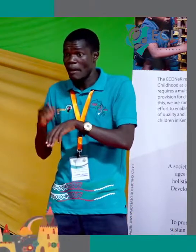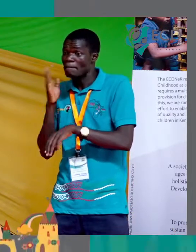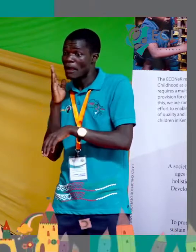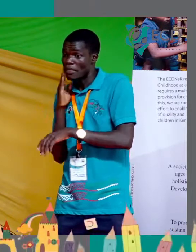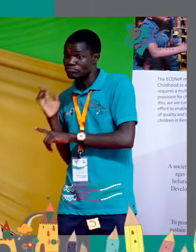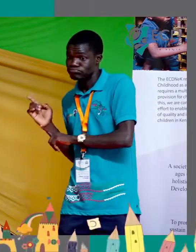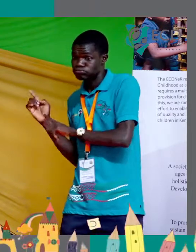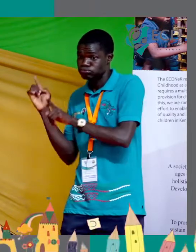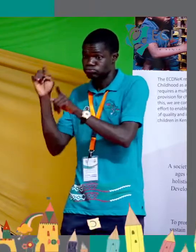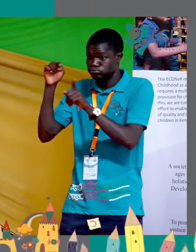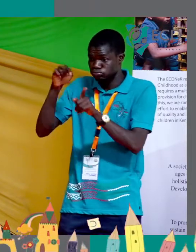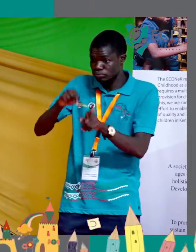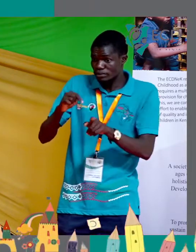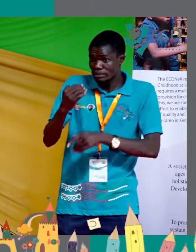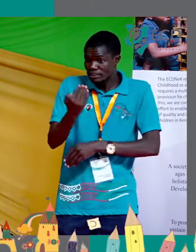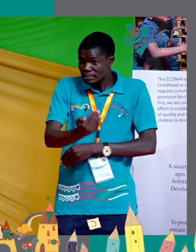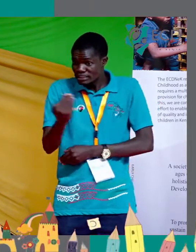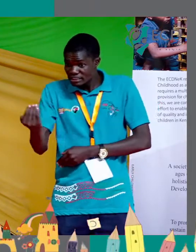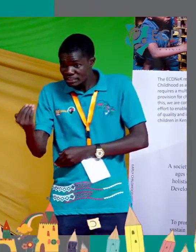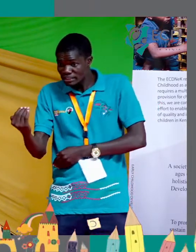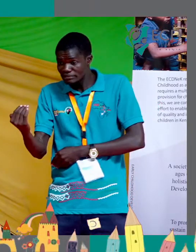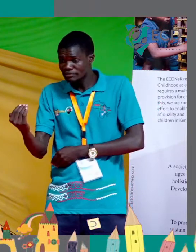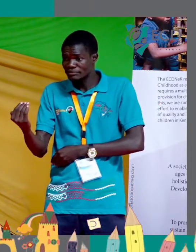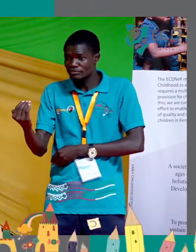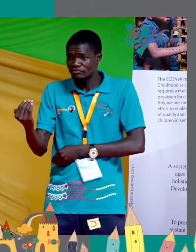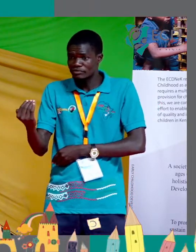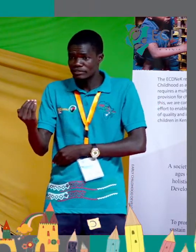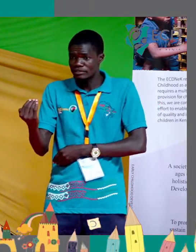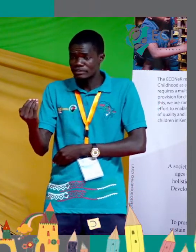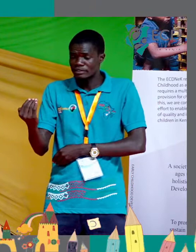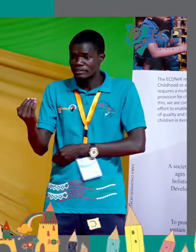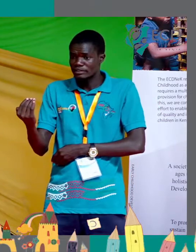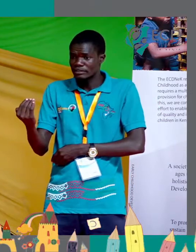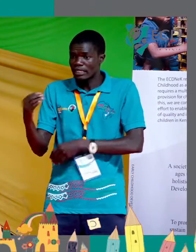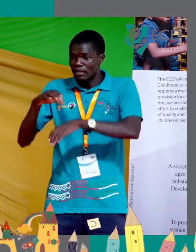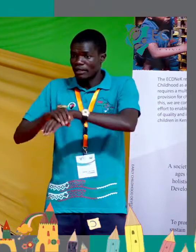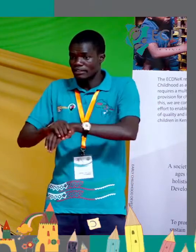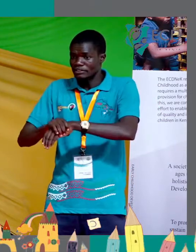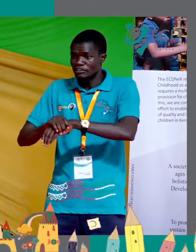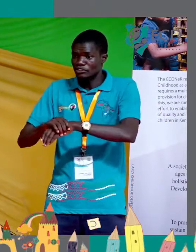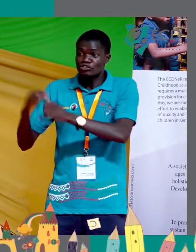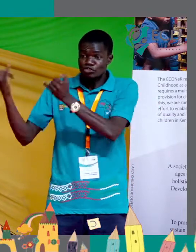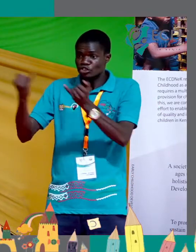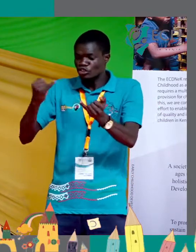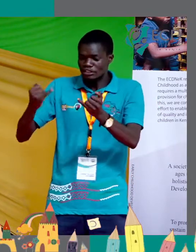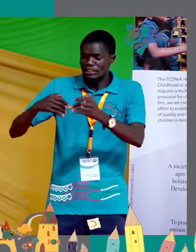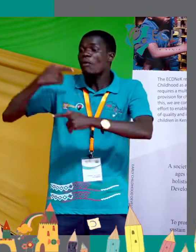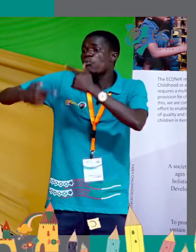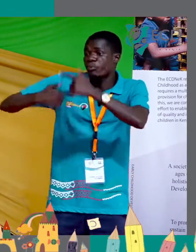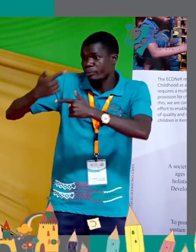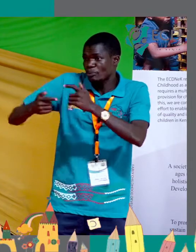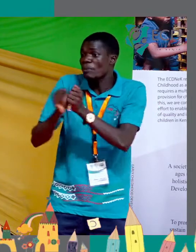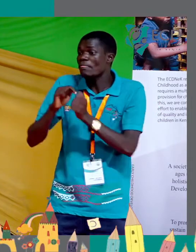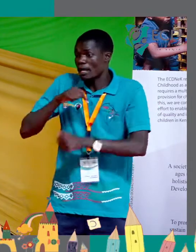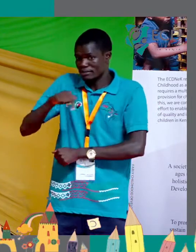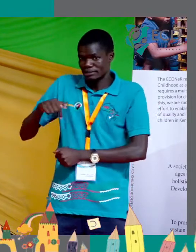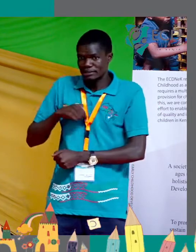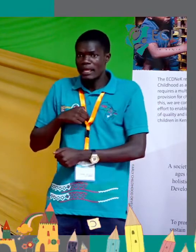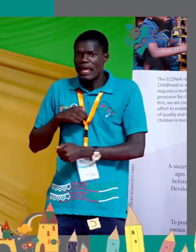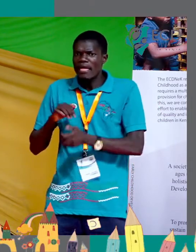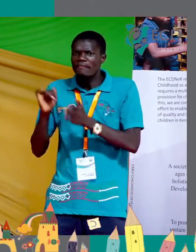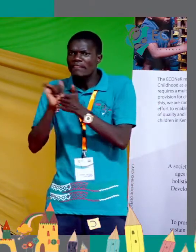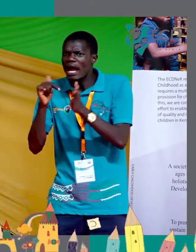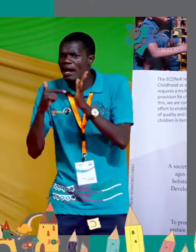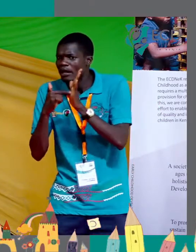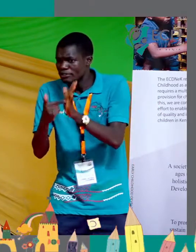us. So the children gets introduced along the way or when they are already with us, meaning then